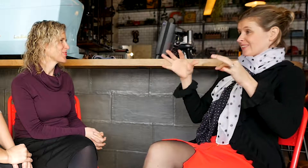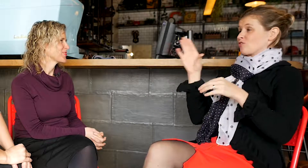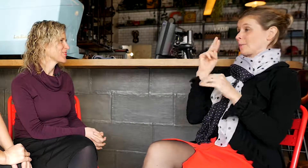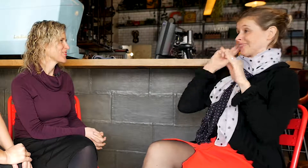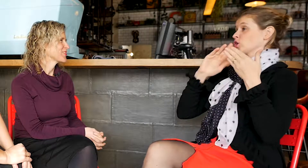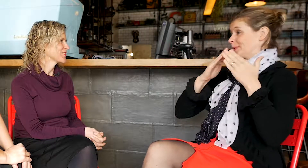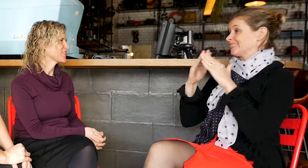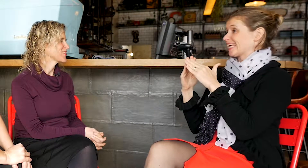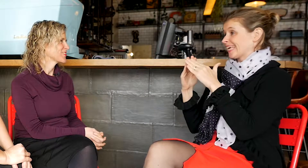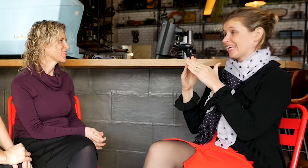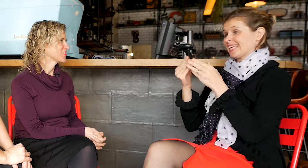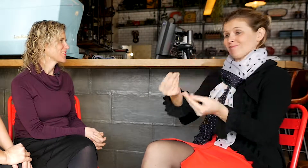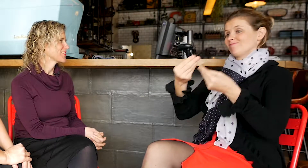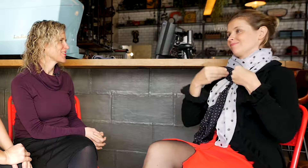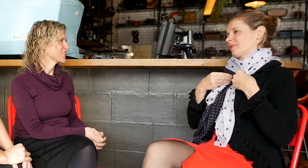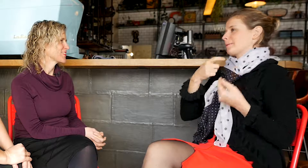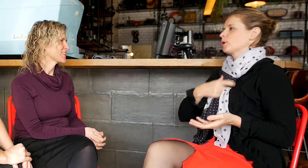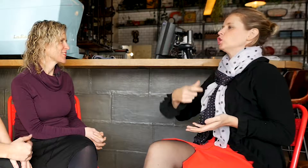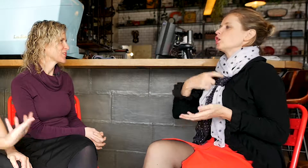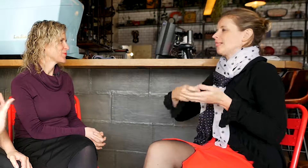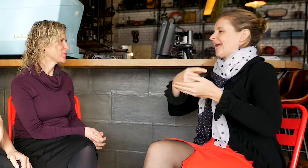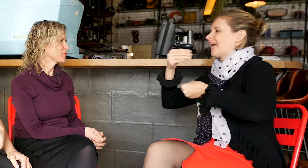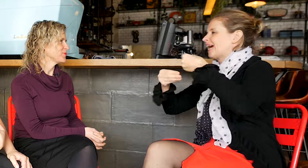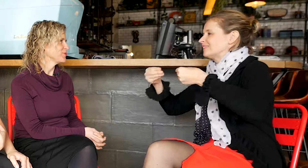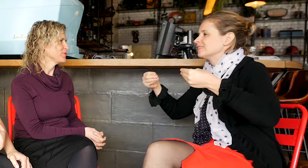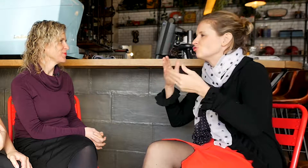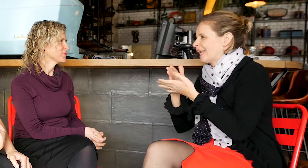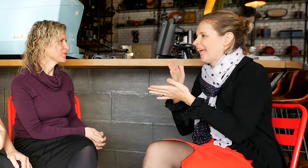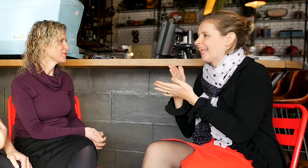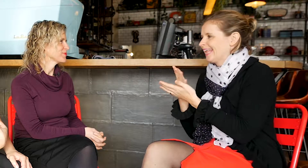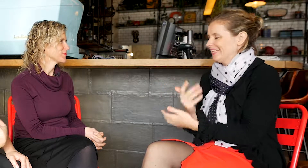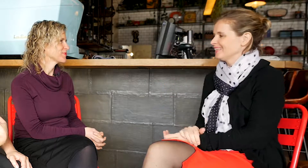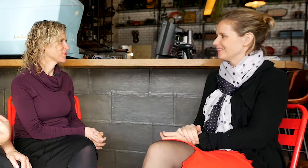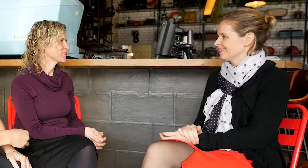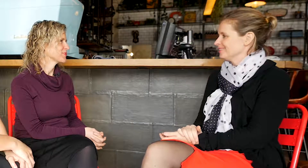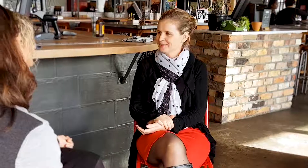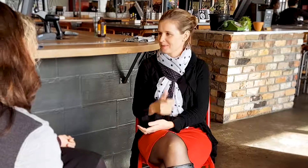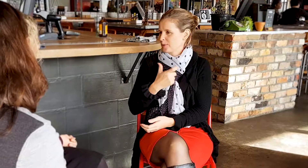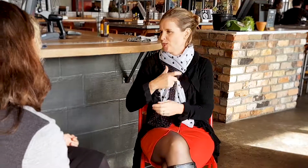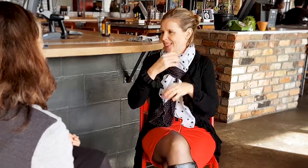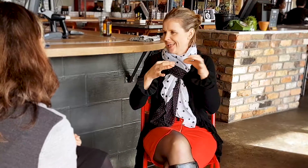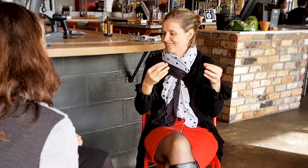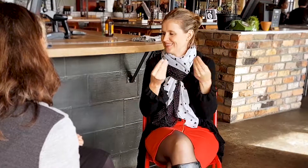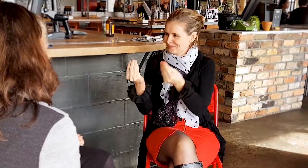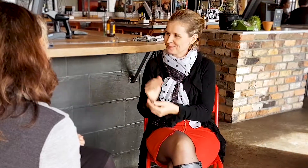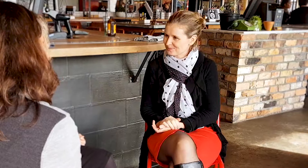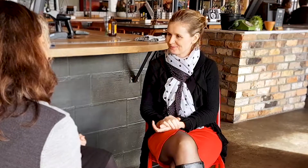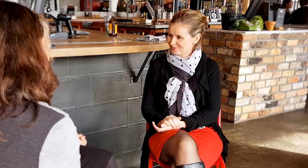sign, and it is taken as a gift. It's taken as a gift, yes. It's a gift that's